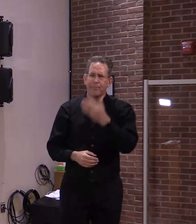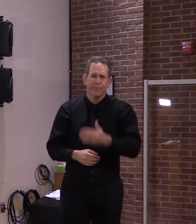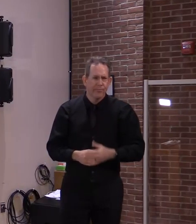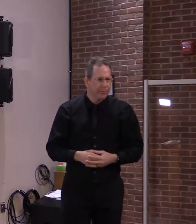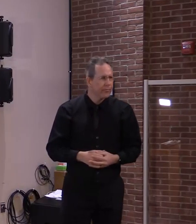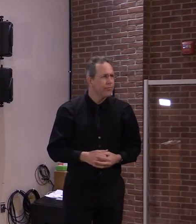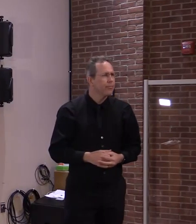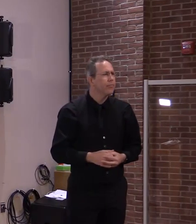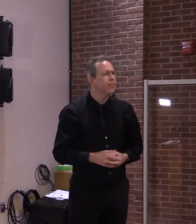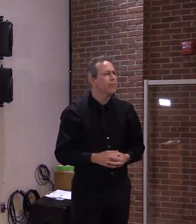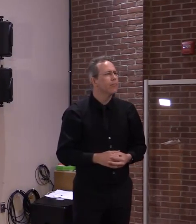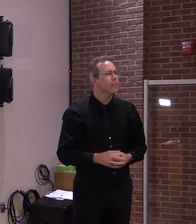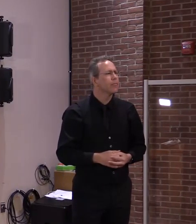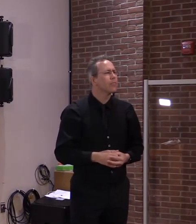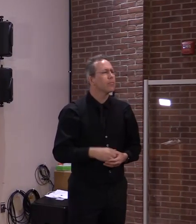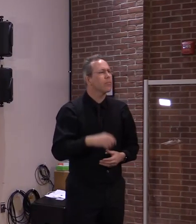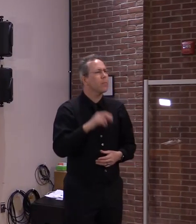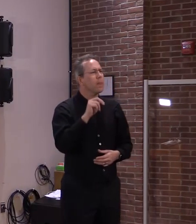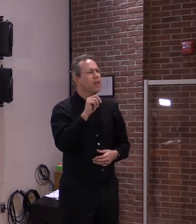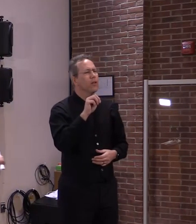Ed, Newport Daily Express.